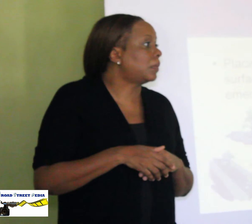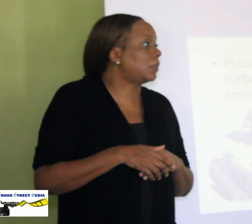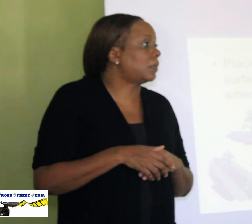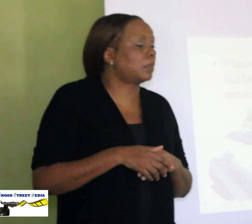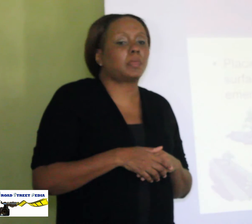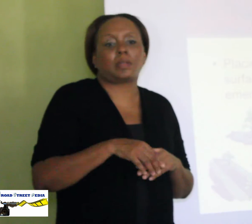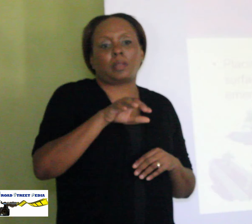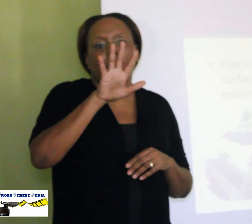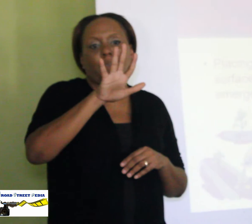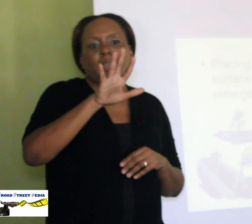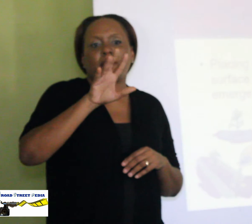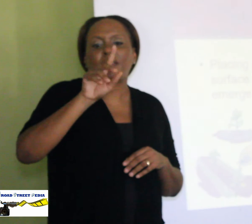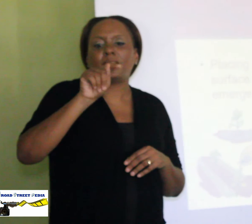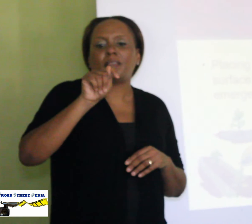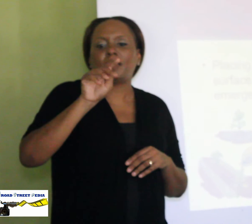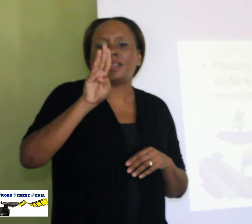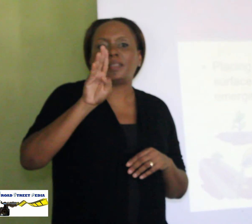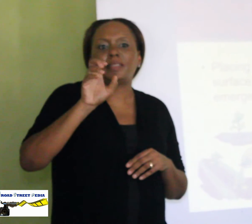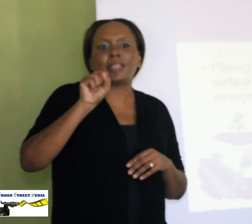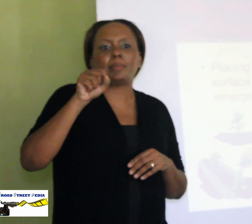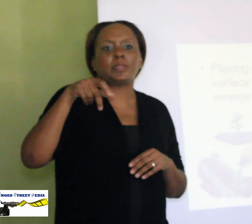7, 8.